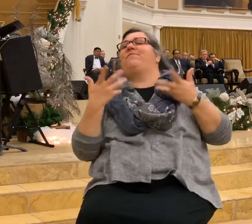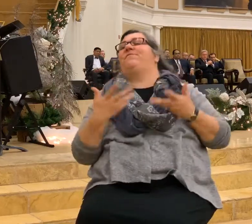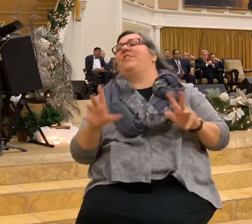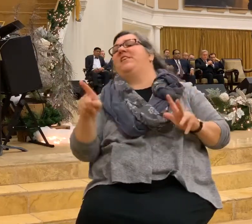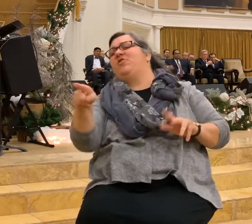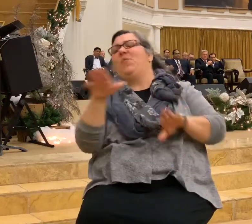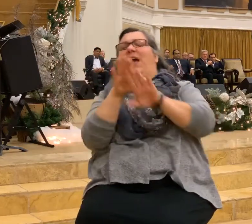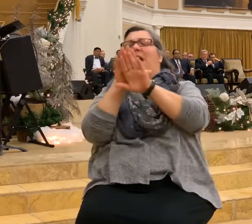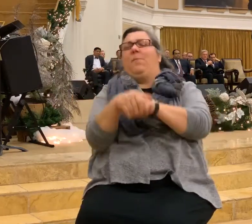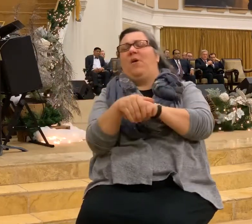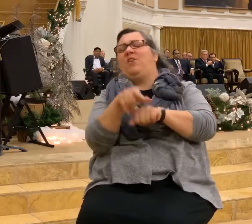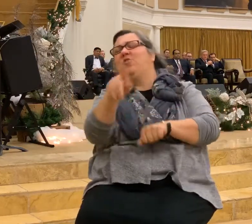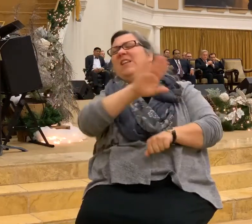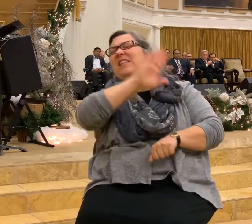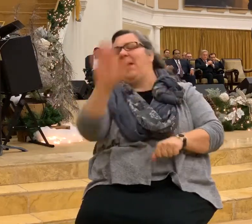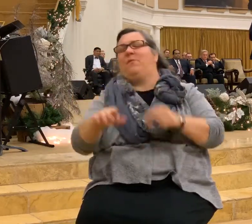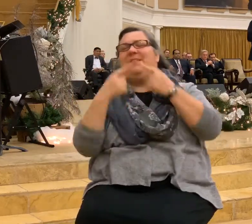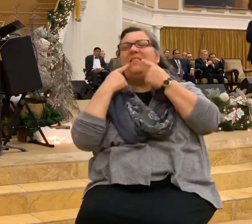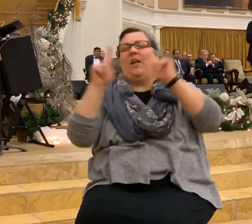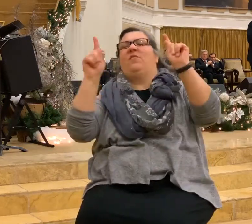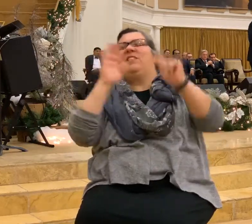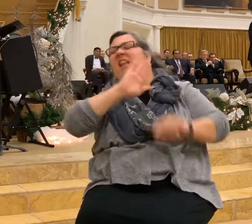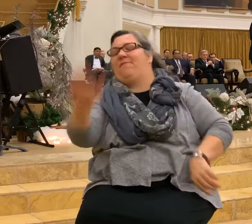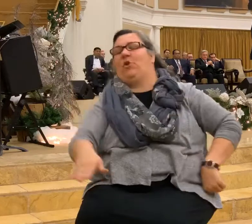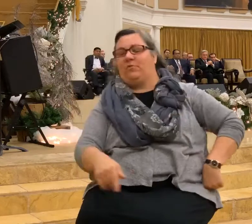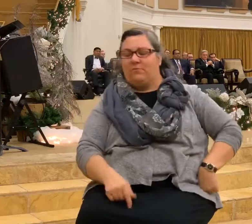You're a hypocrite. You're never going to make it.